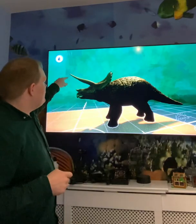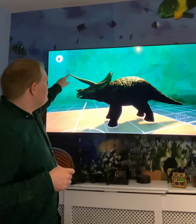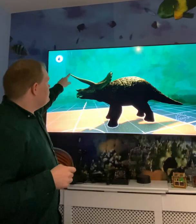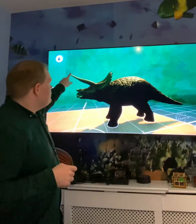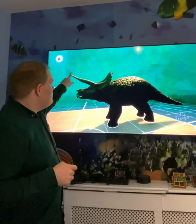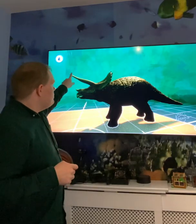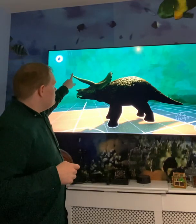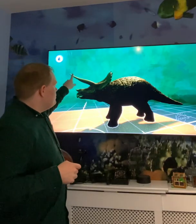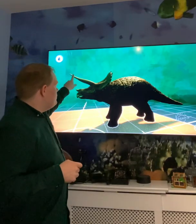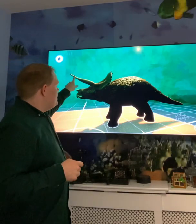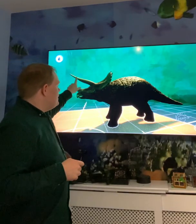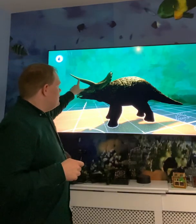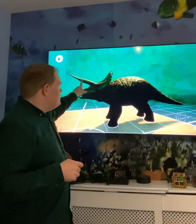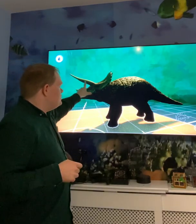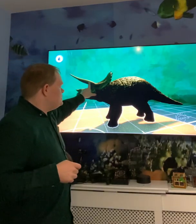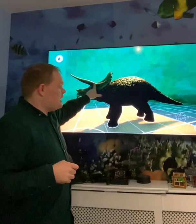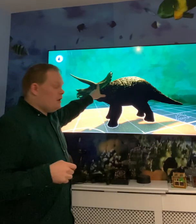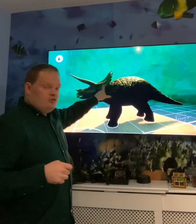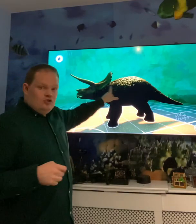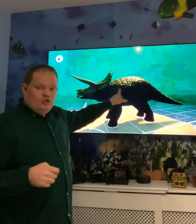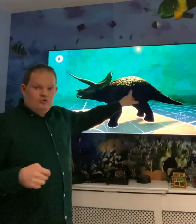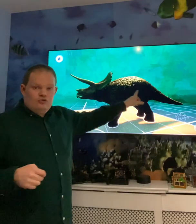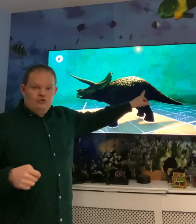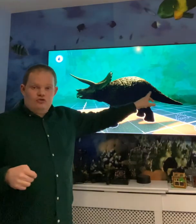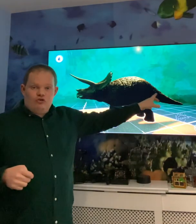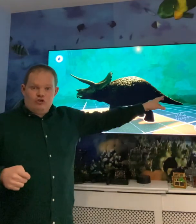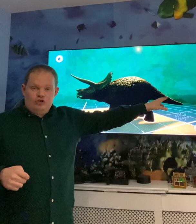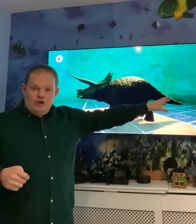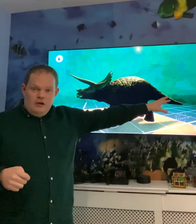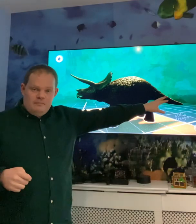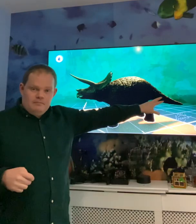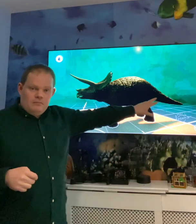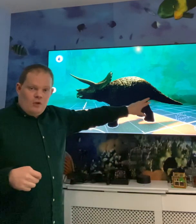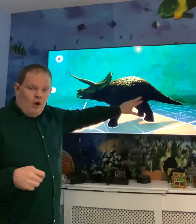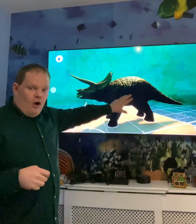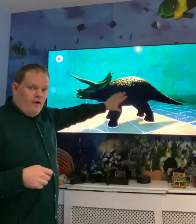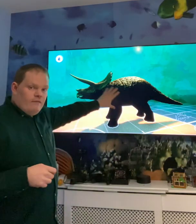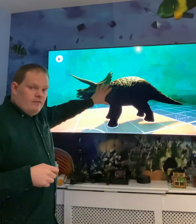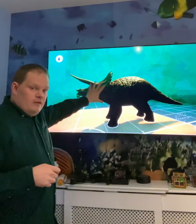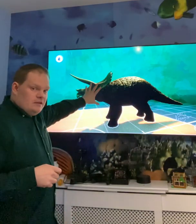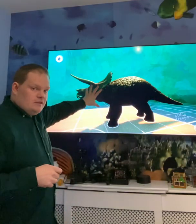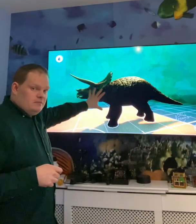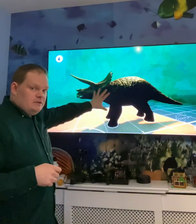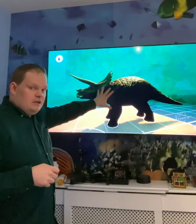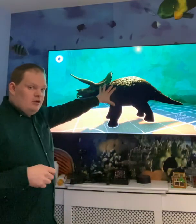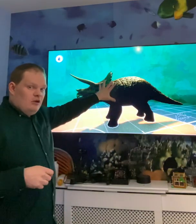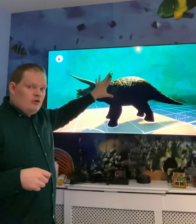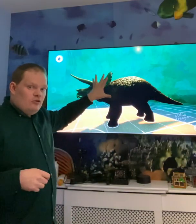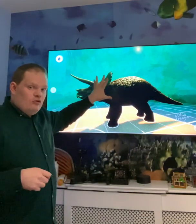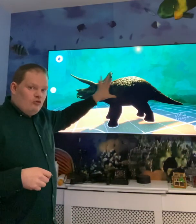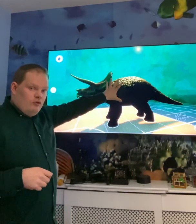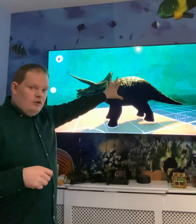And the skeleton structure of this particular